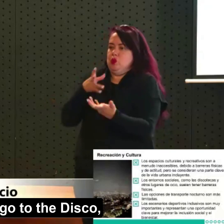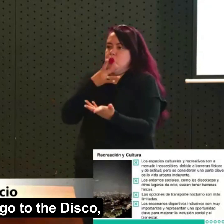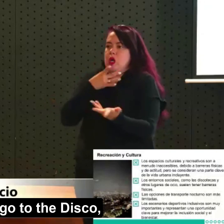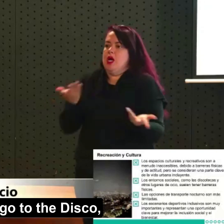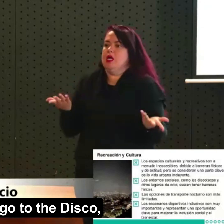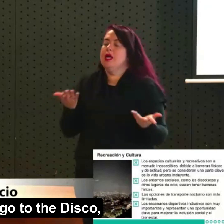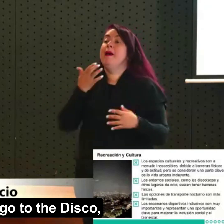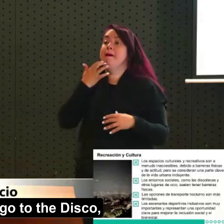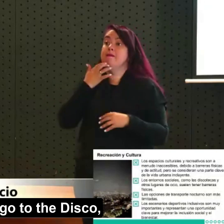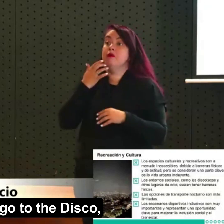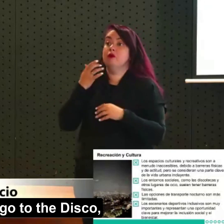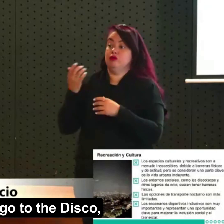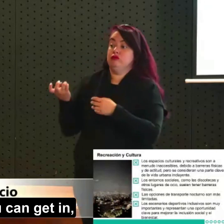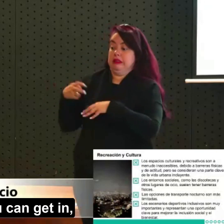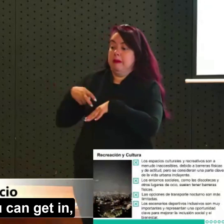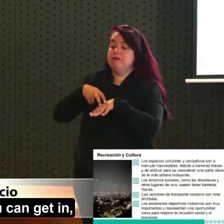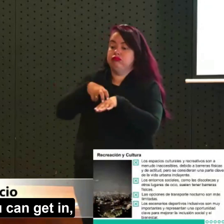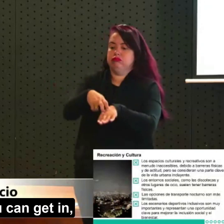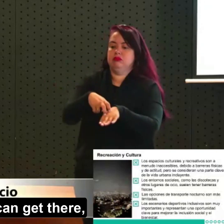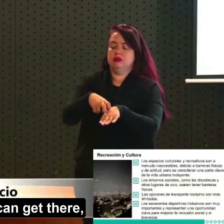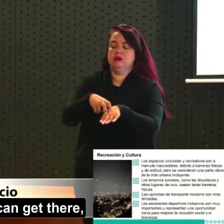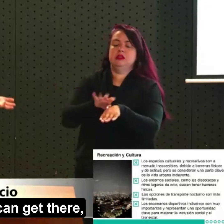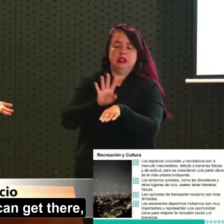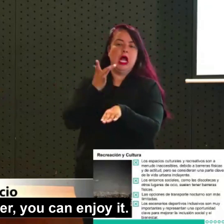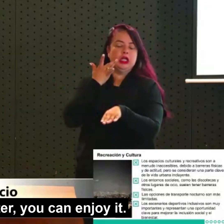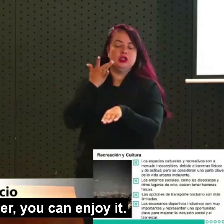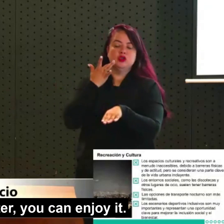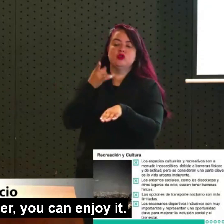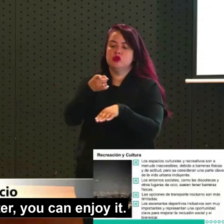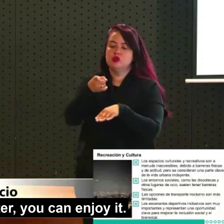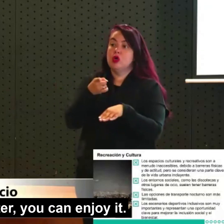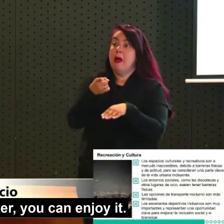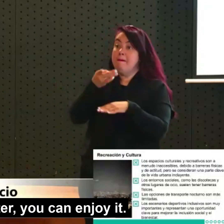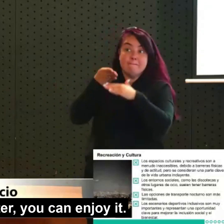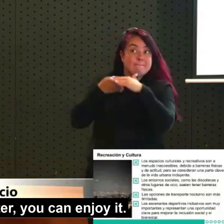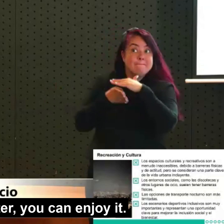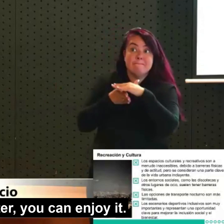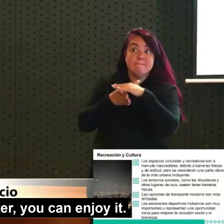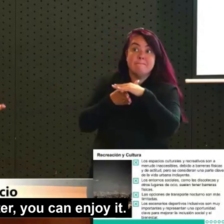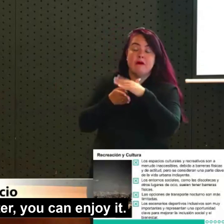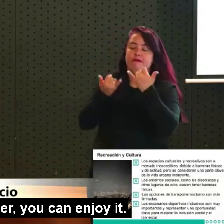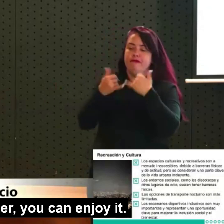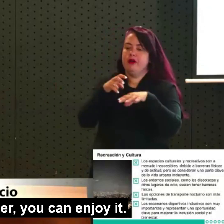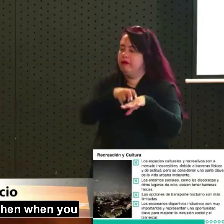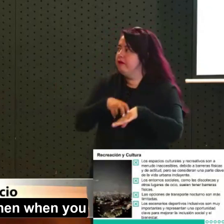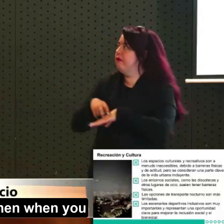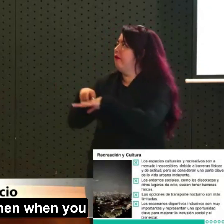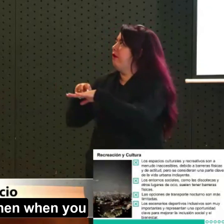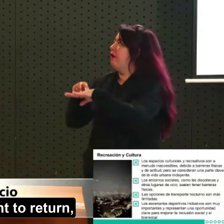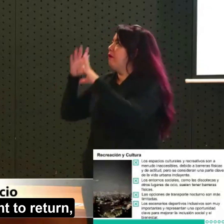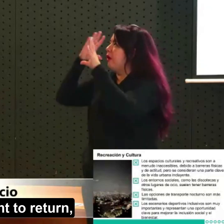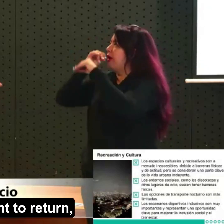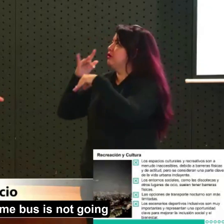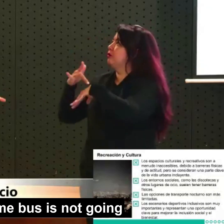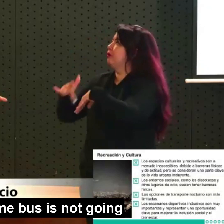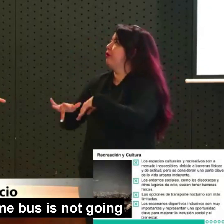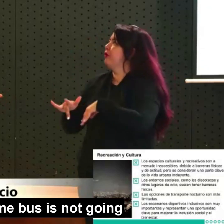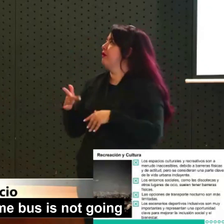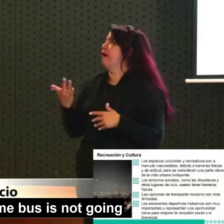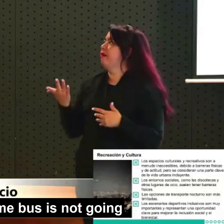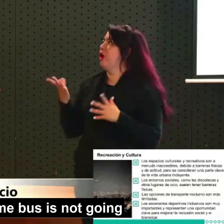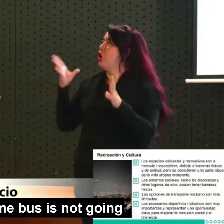So you go to the disco, you can get in, you can get there, you can enter, you can enjoy it, but then when you want to